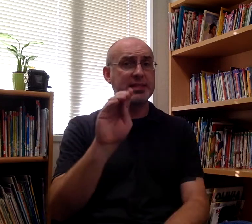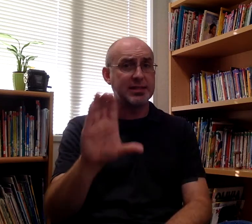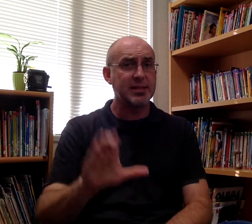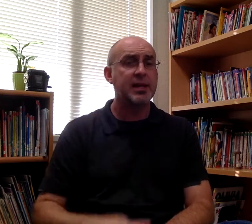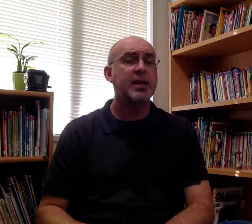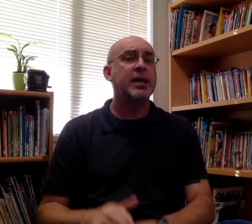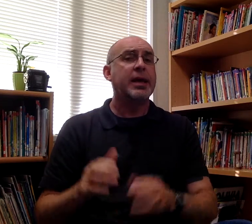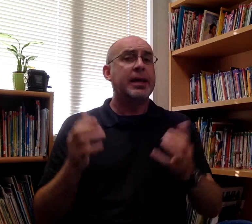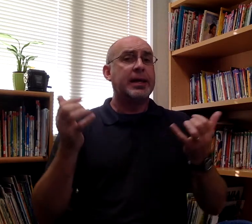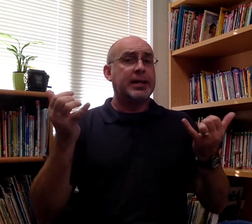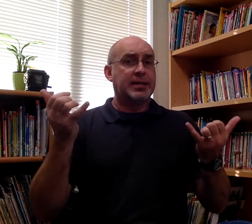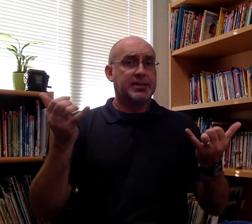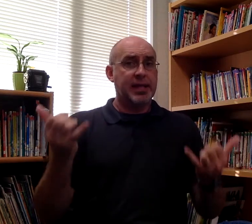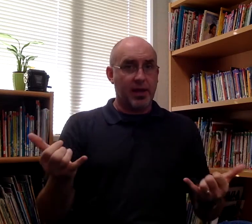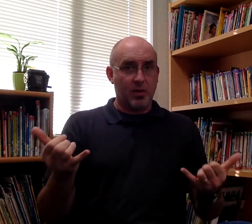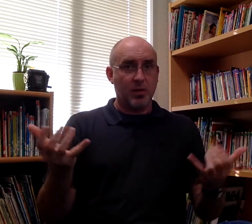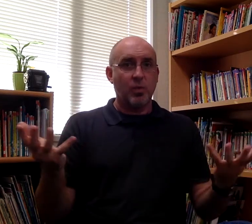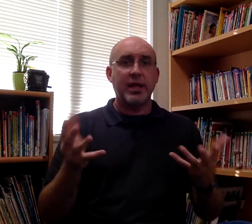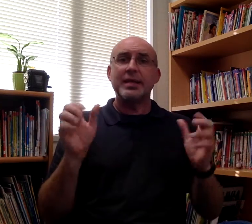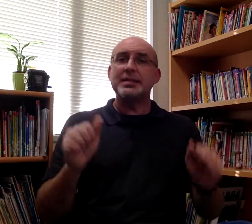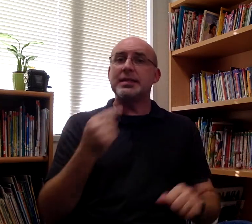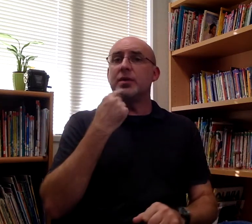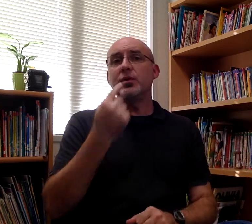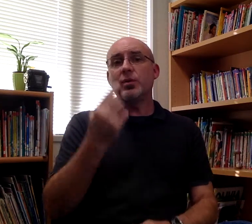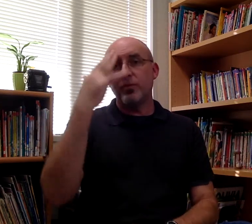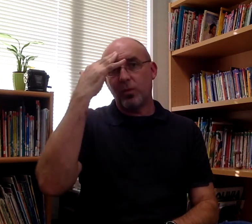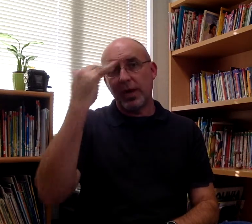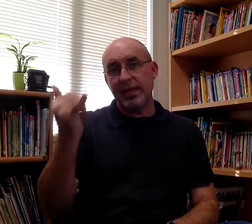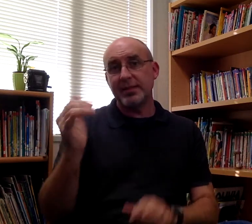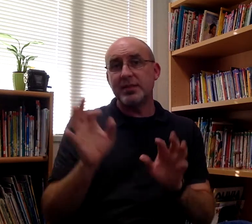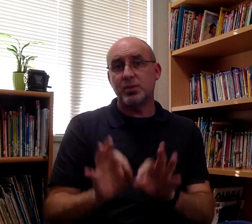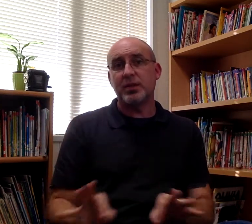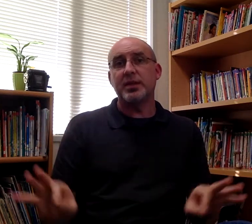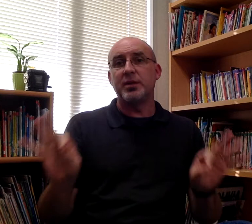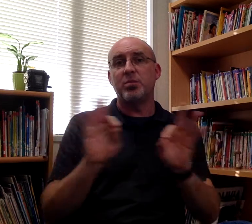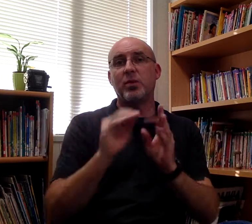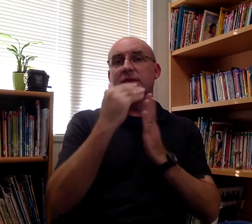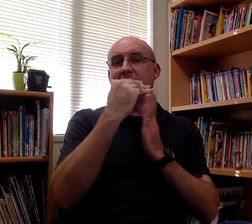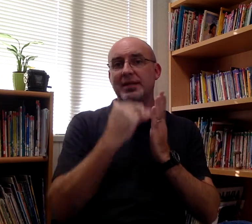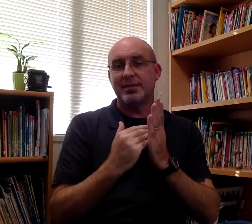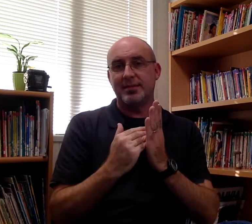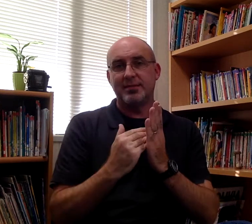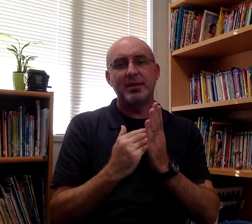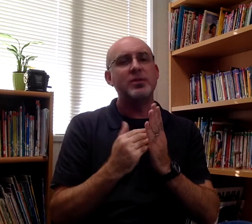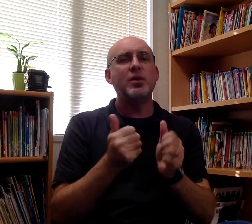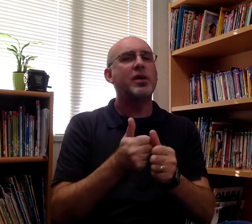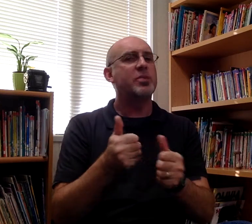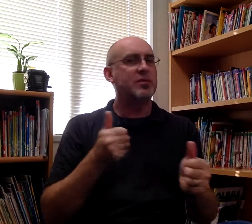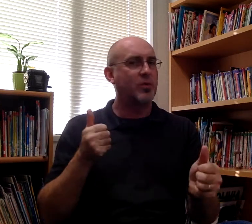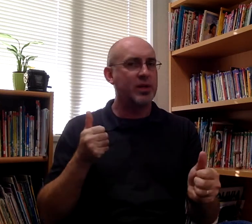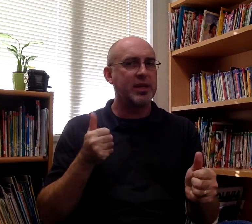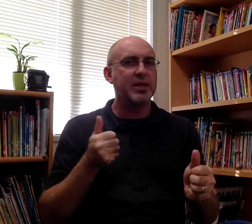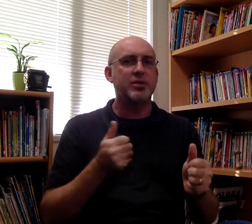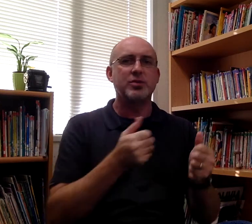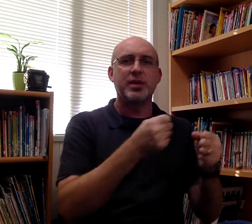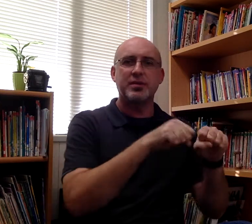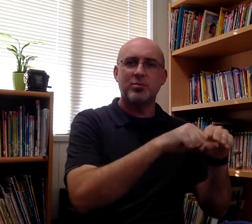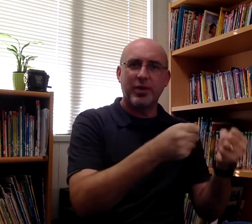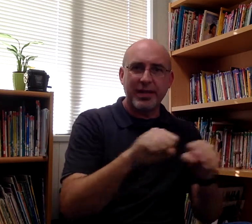ABCs. Now, what I can tell you of why this is really an important lesson, even though I've been avoiding it or trying to break it